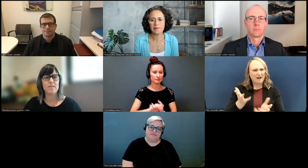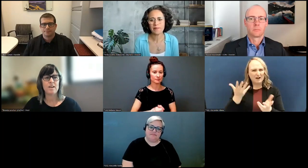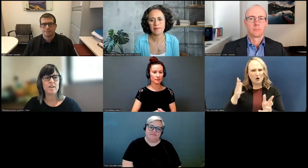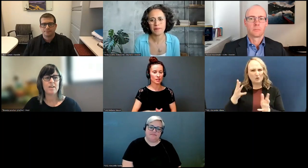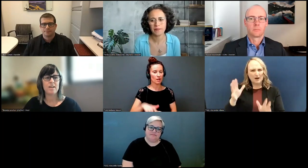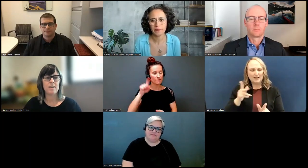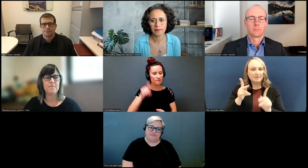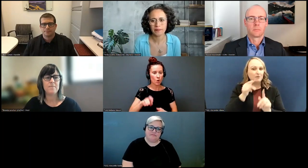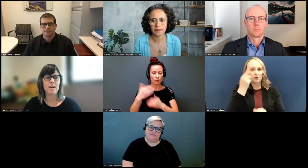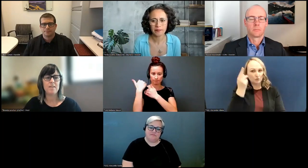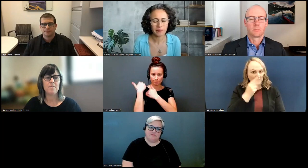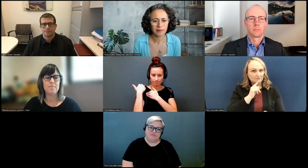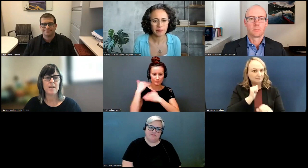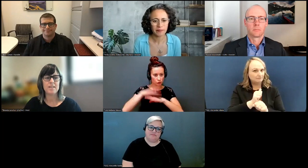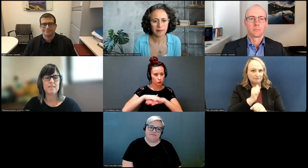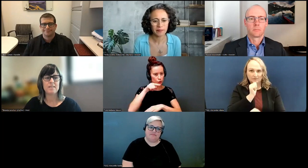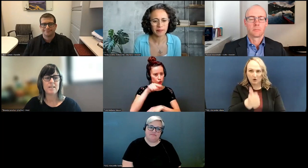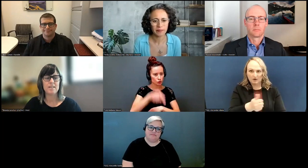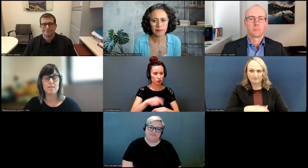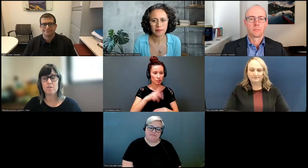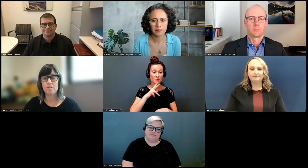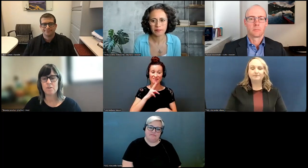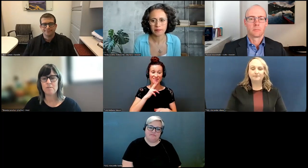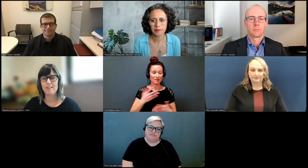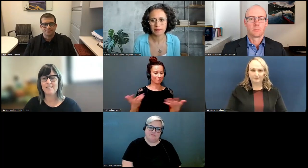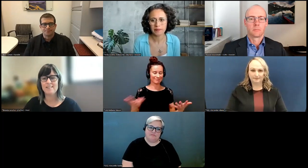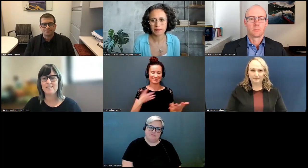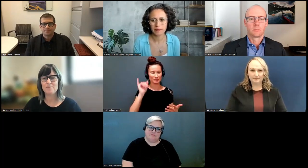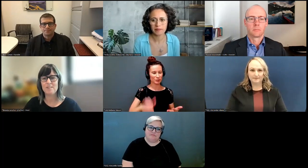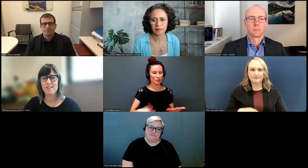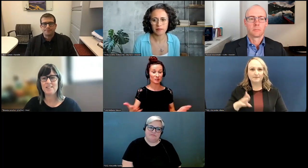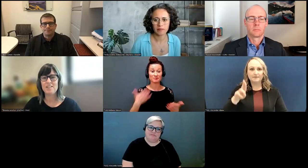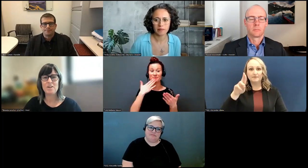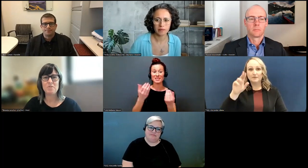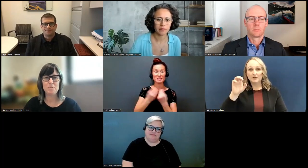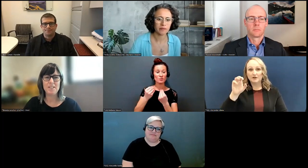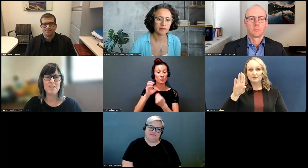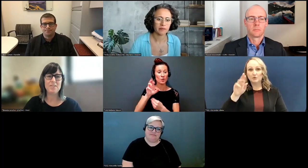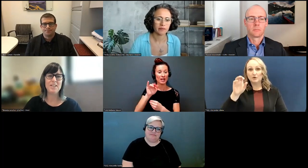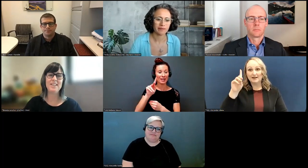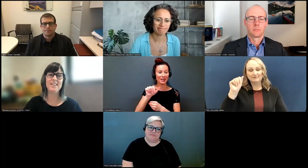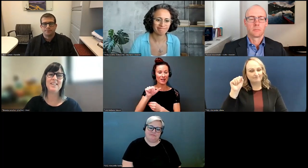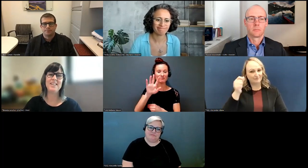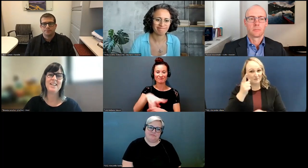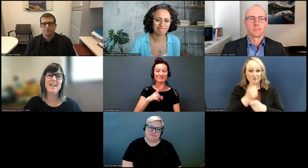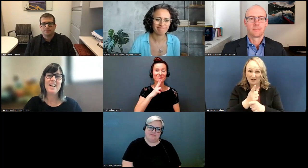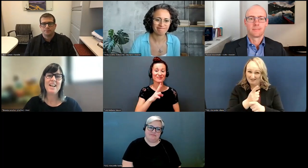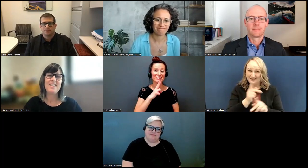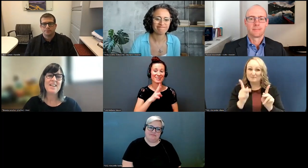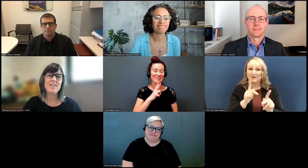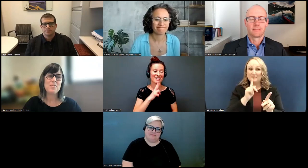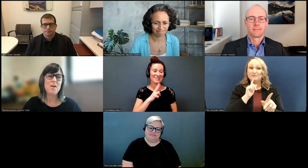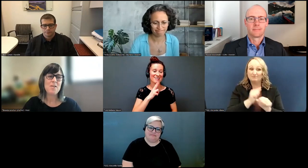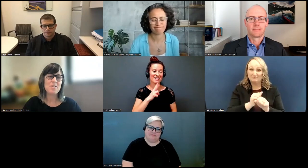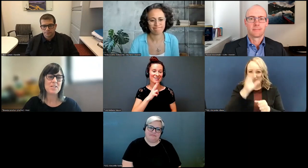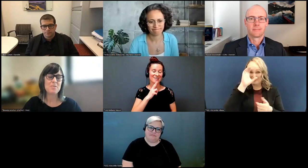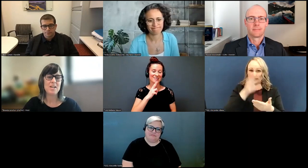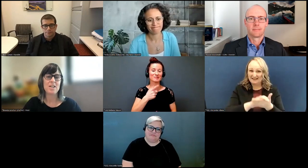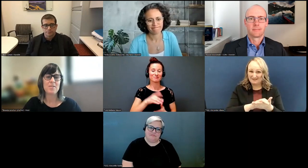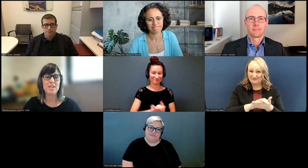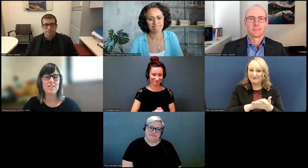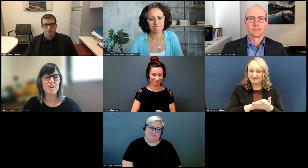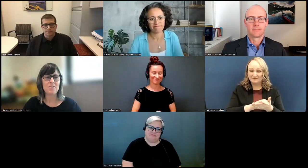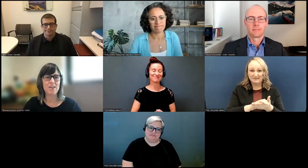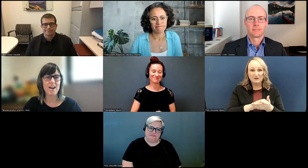Thank you, Erica. It is so true. It is the general belief. Thank you all so